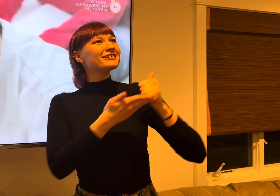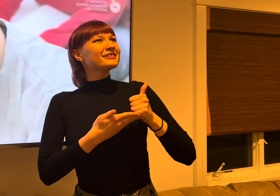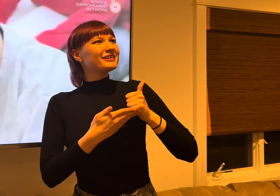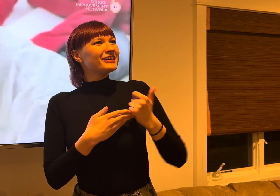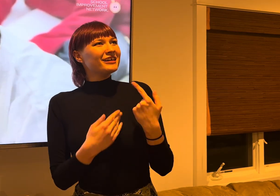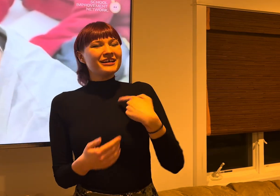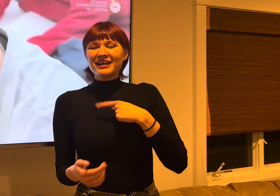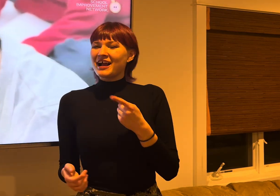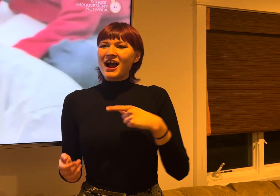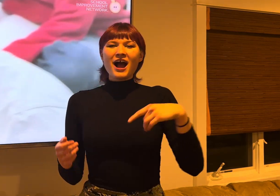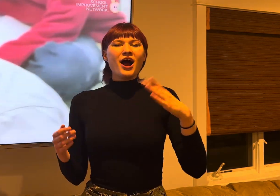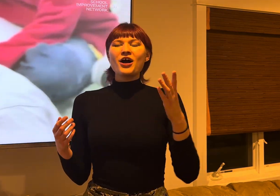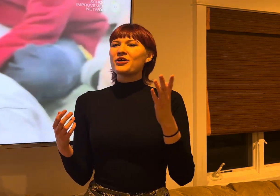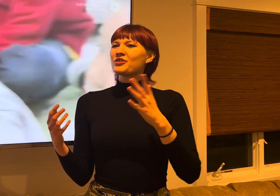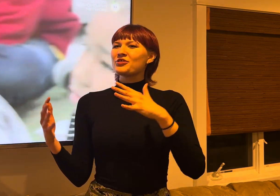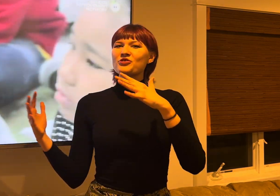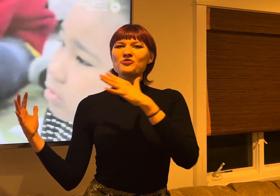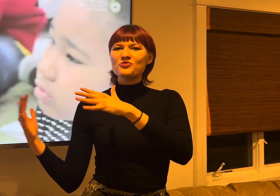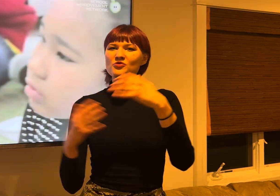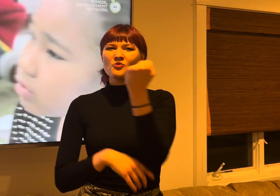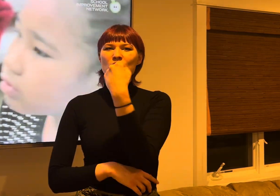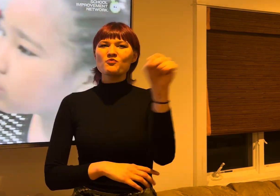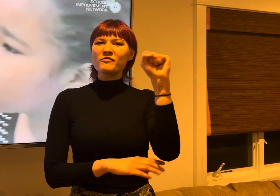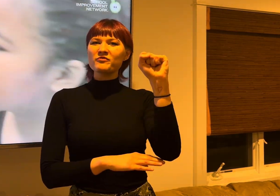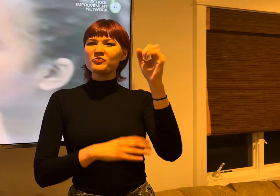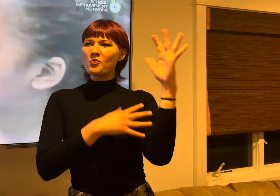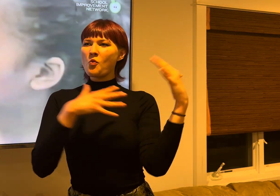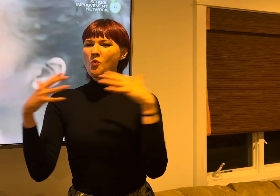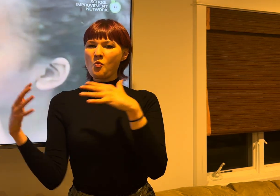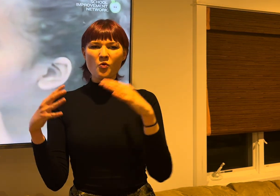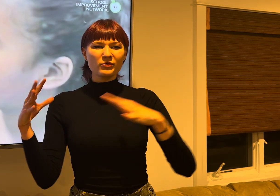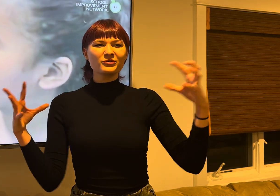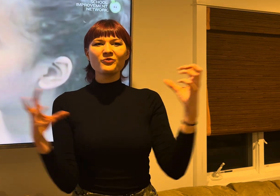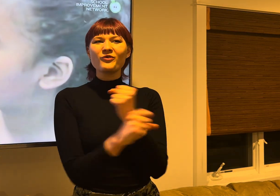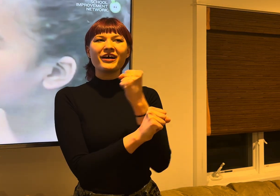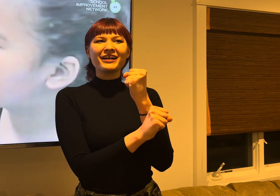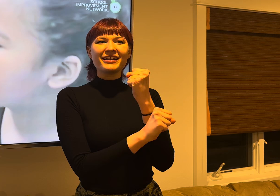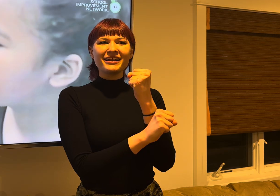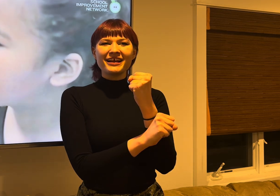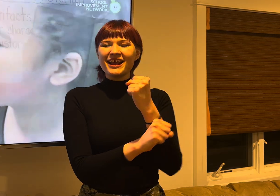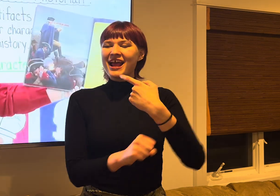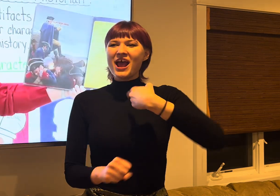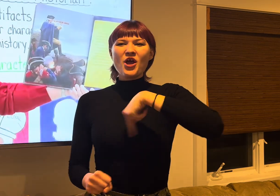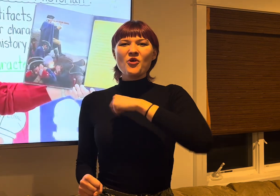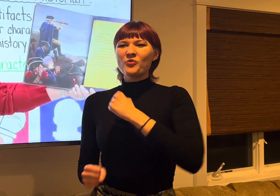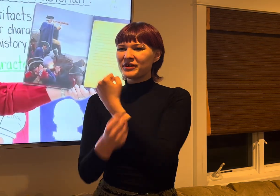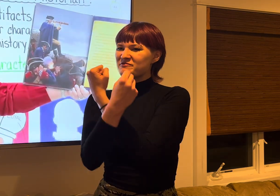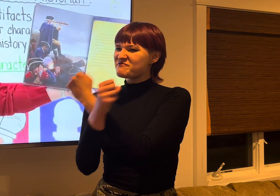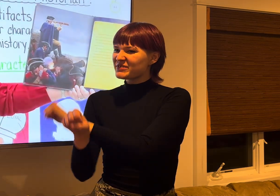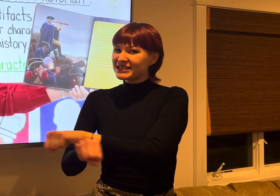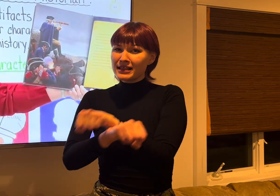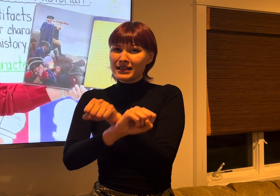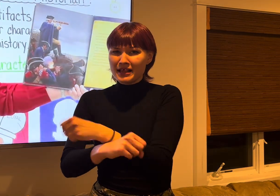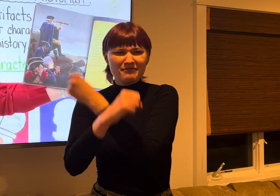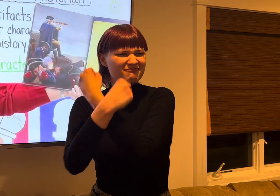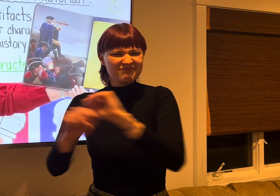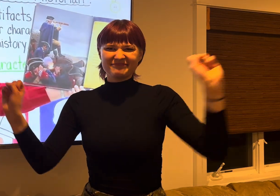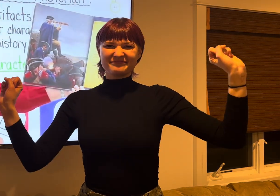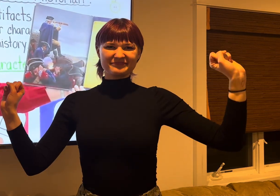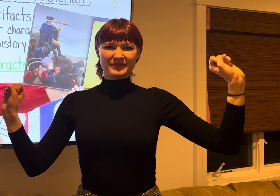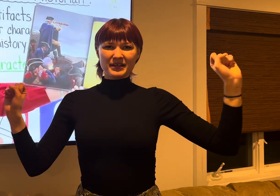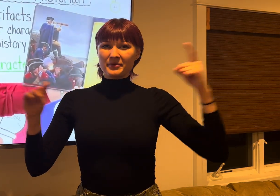shores. But the end was just the beginning. The new nation was weak. We had national character